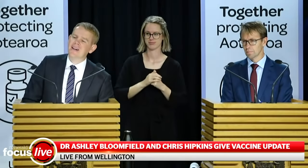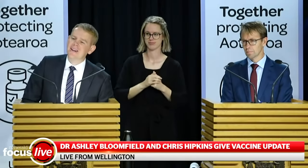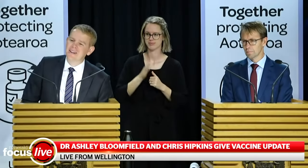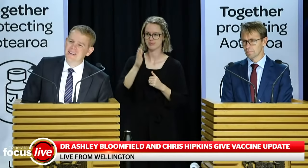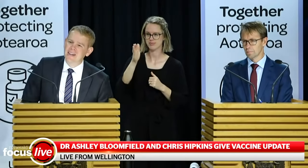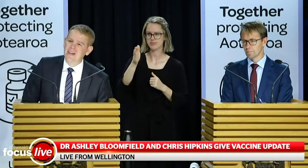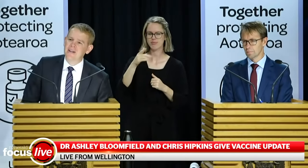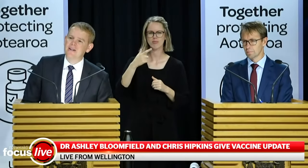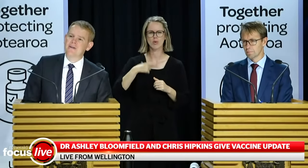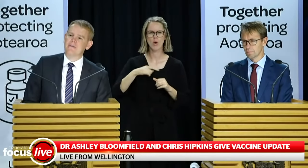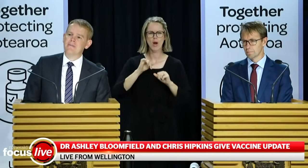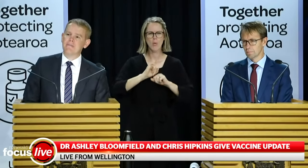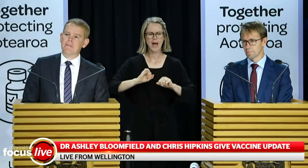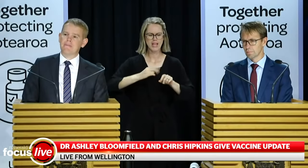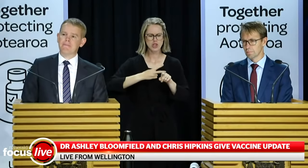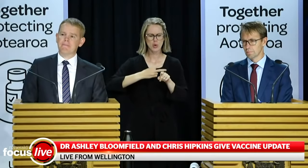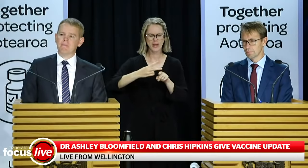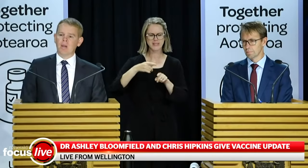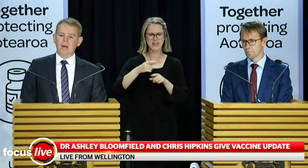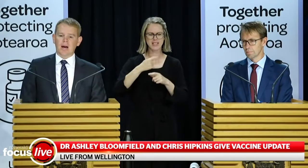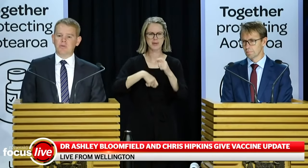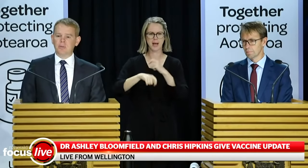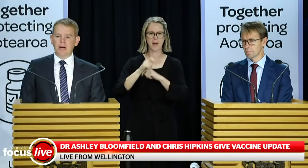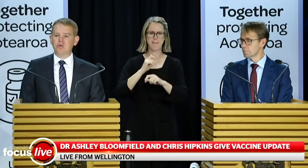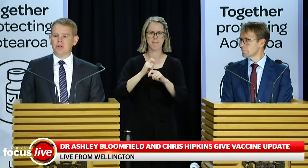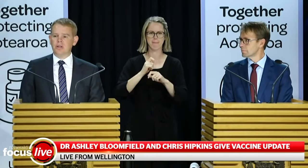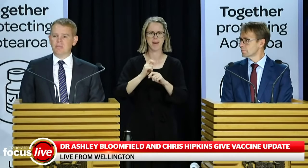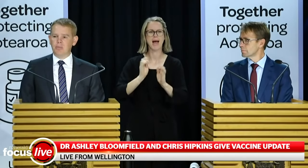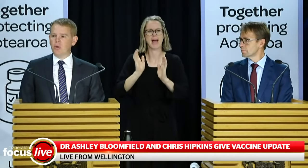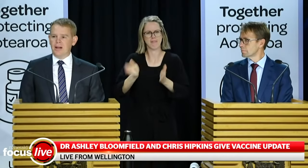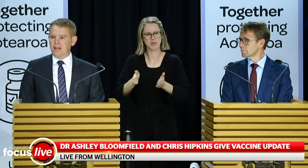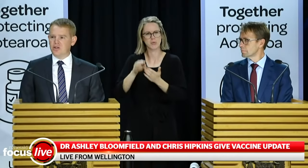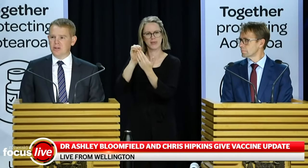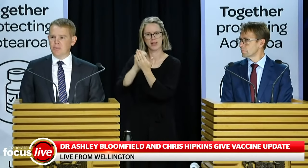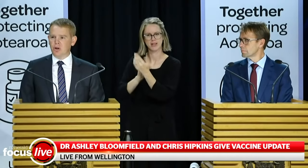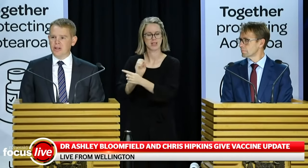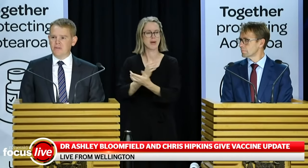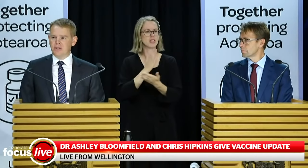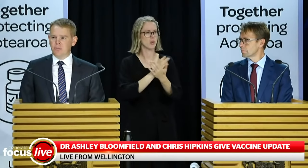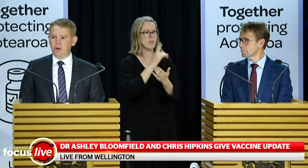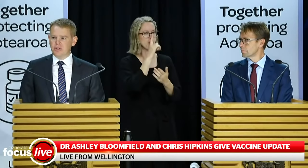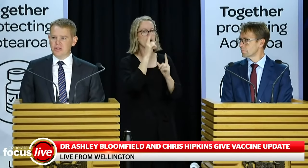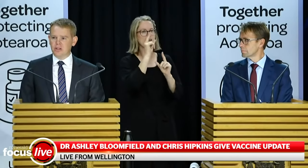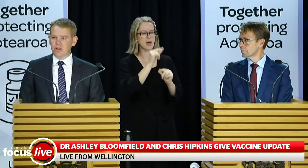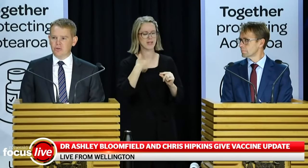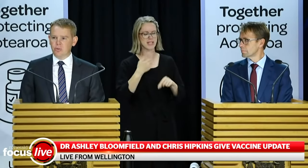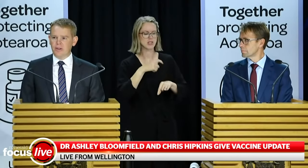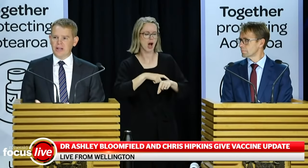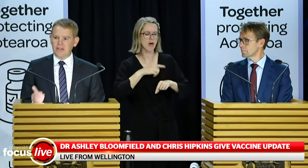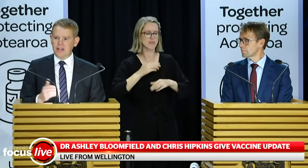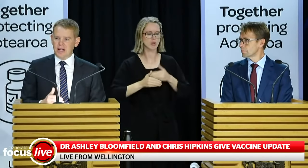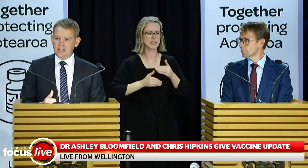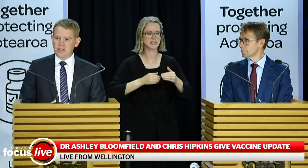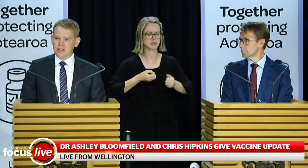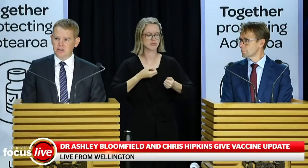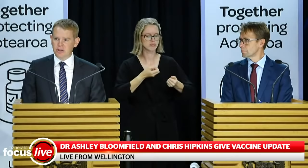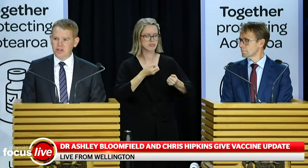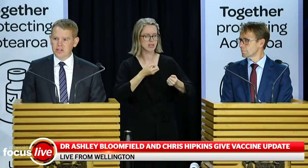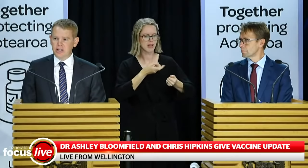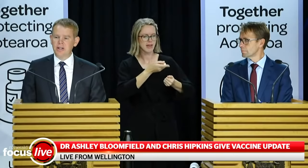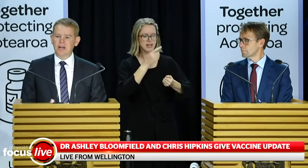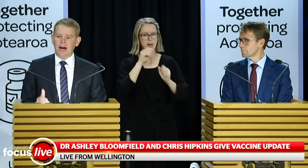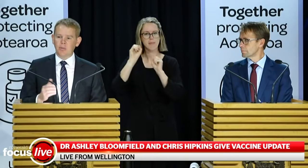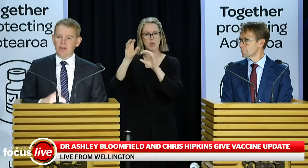Why wait 2 weeks for it to be mandatory? To make sure that people can actually comply. You have to have a process to go through where they get their data into